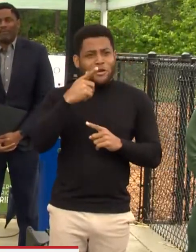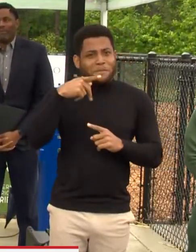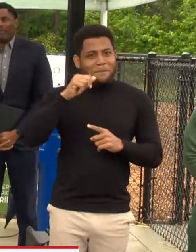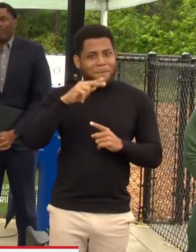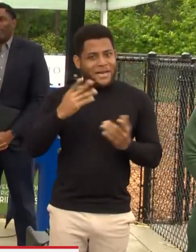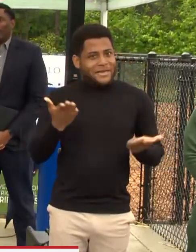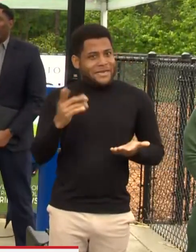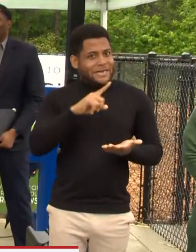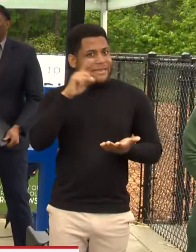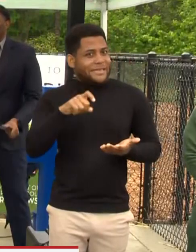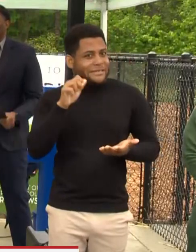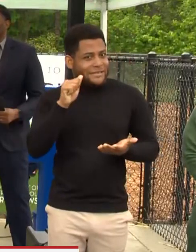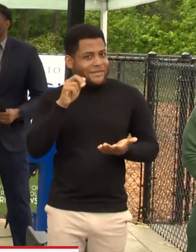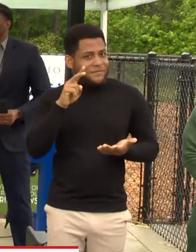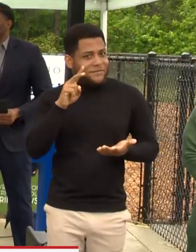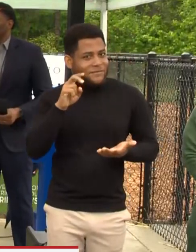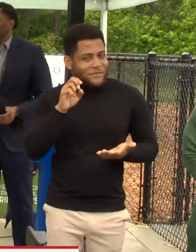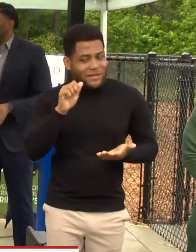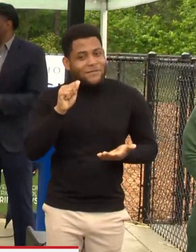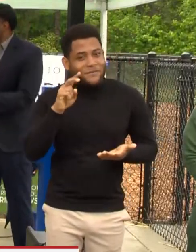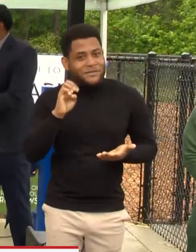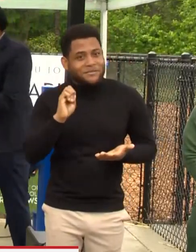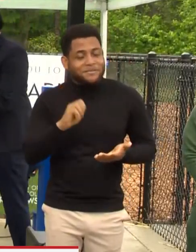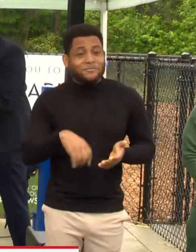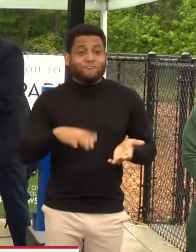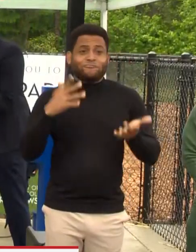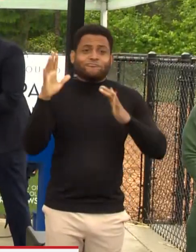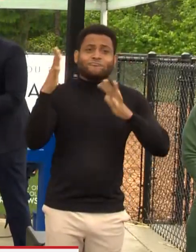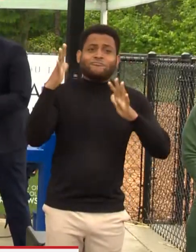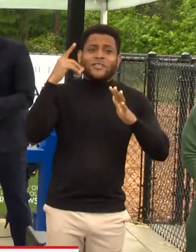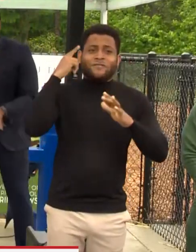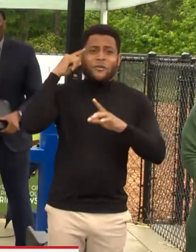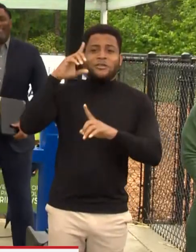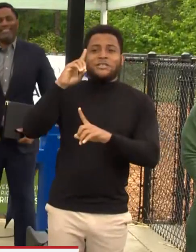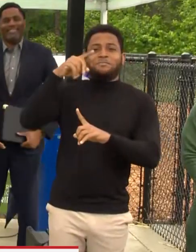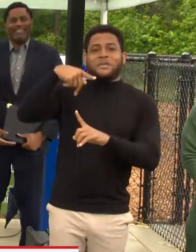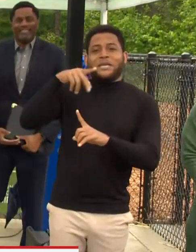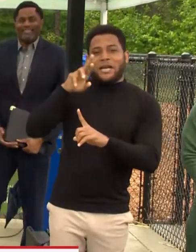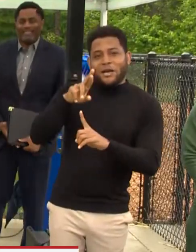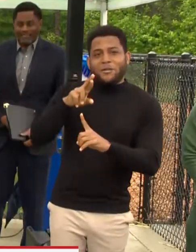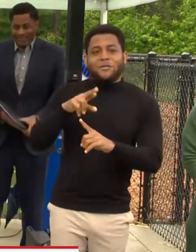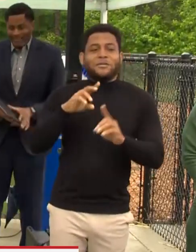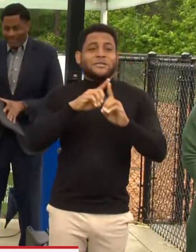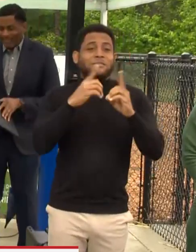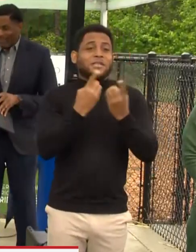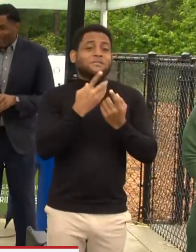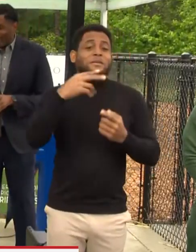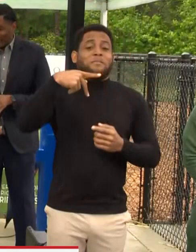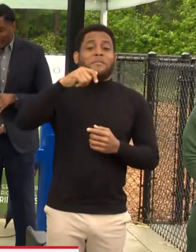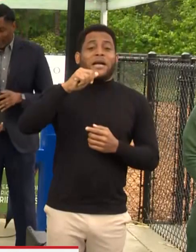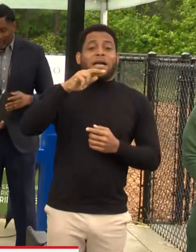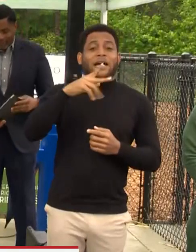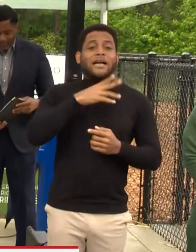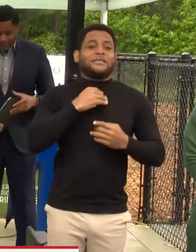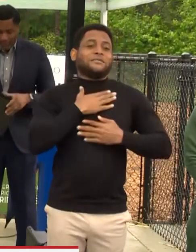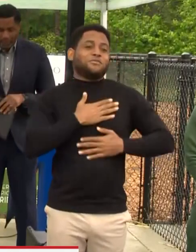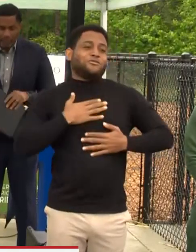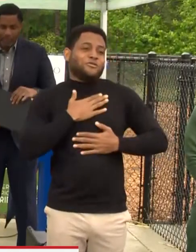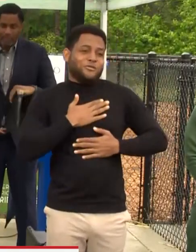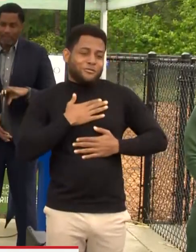big shout out to DPR. Thank you, DPR. I want to thank you, Darren, for